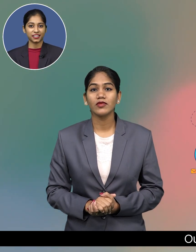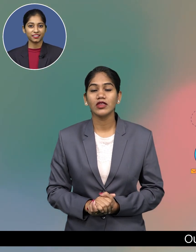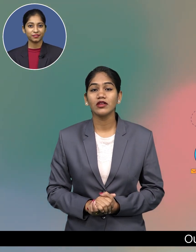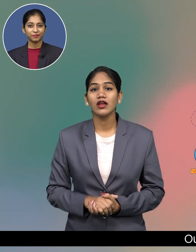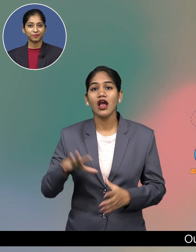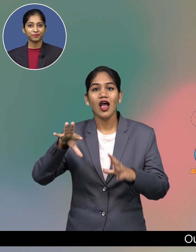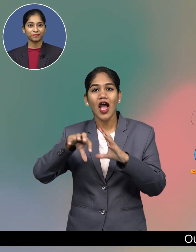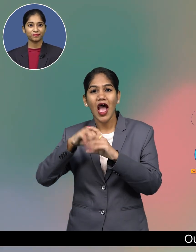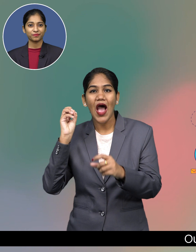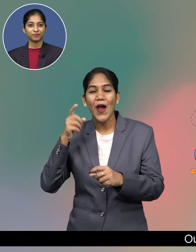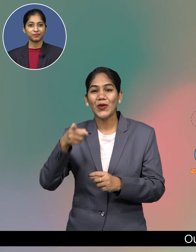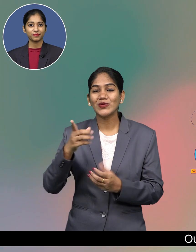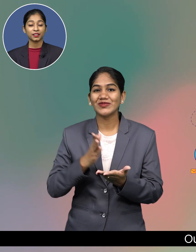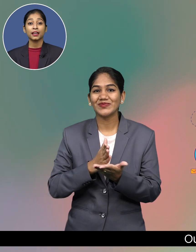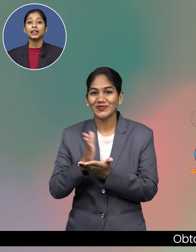outsourcing,